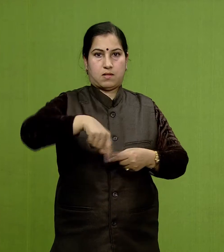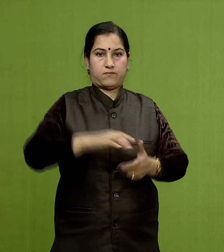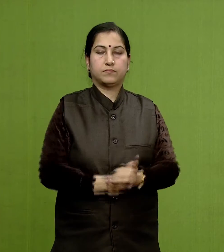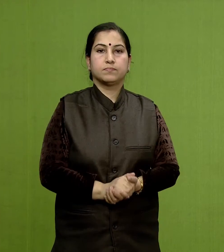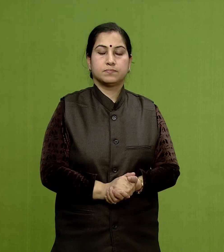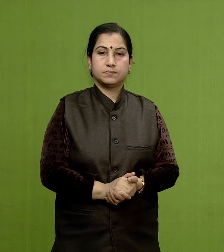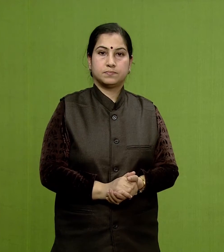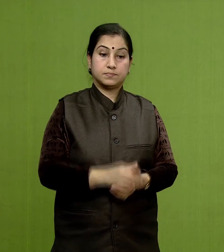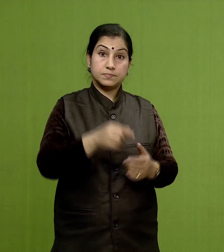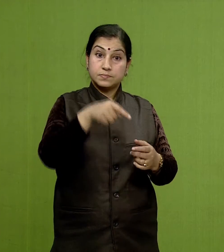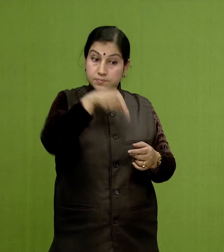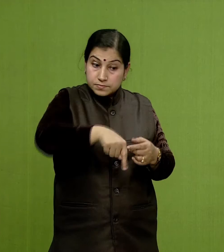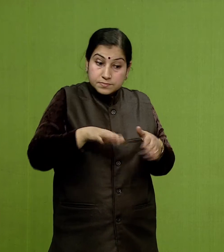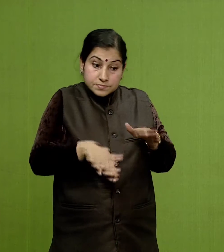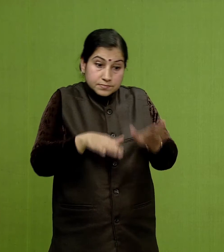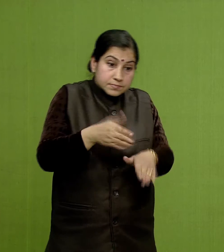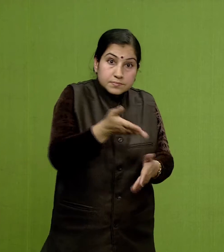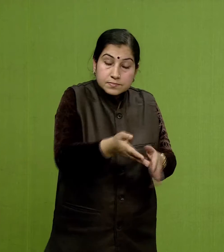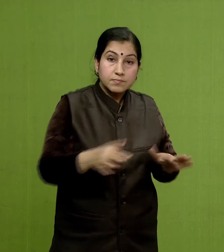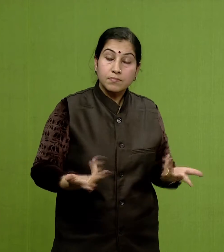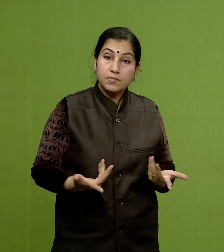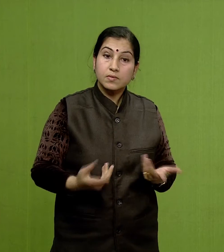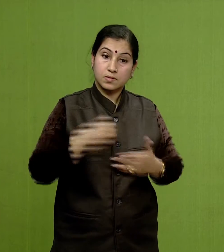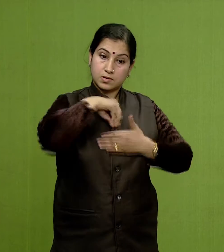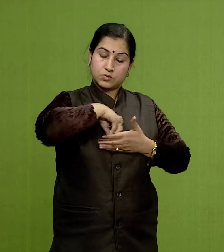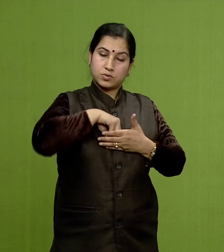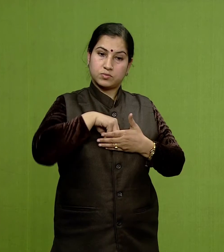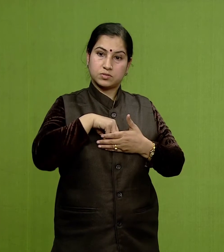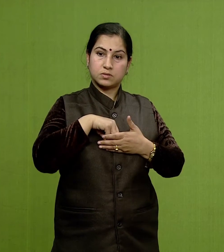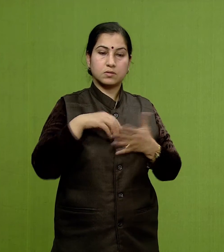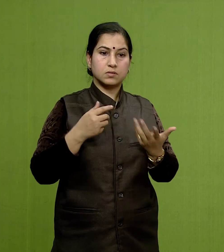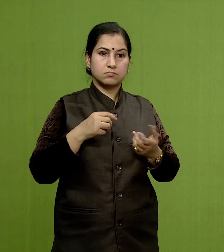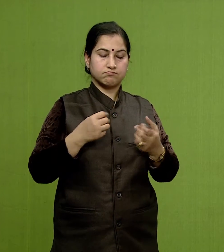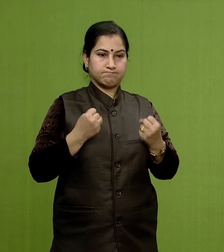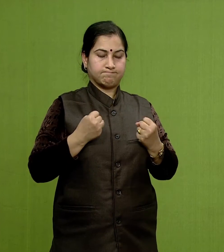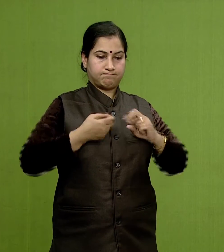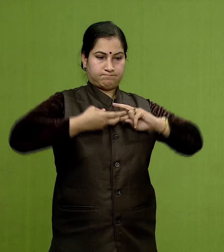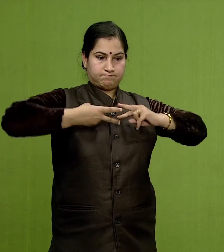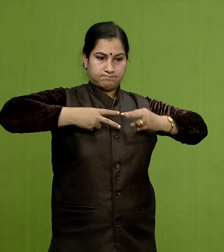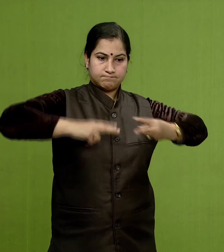These characteristics come from the individual's genetic inheritance.